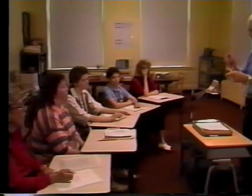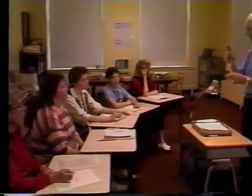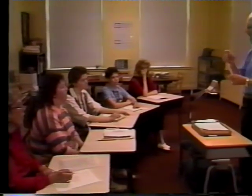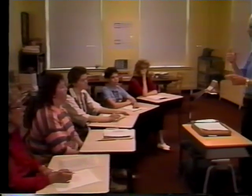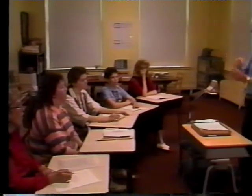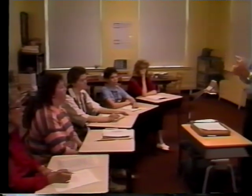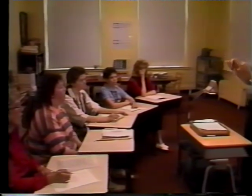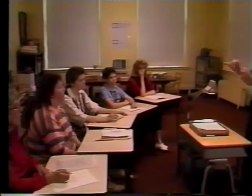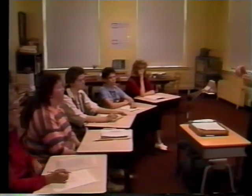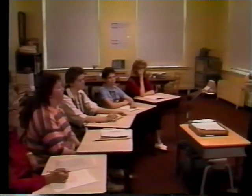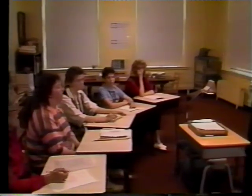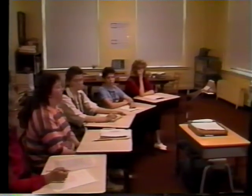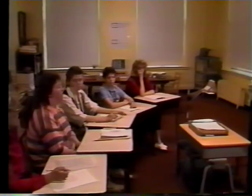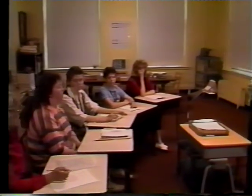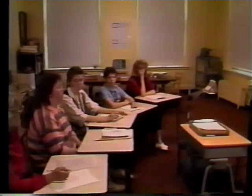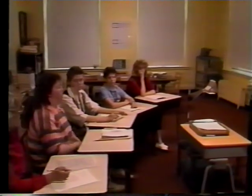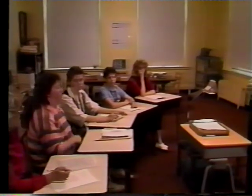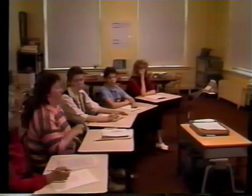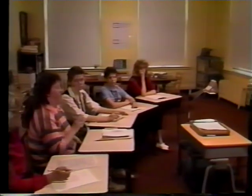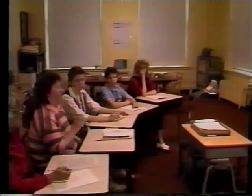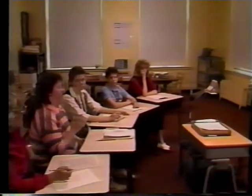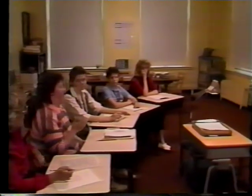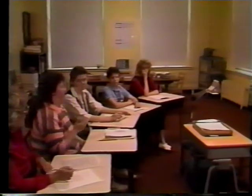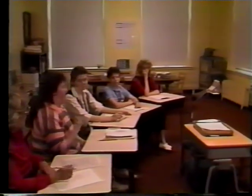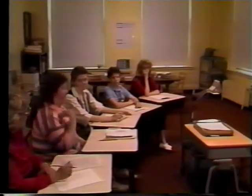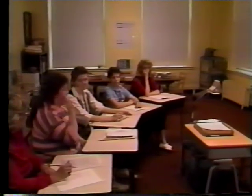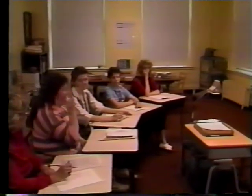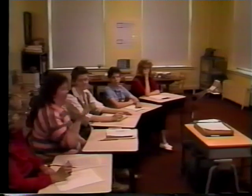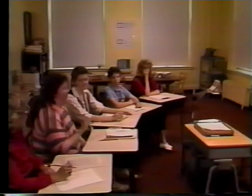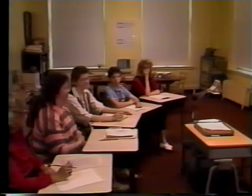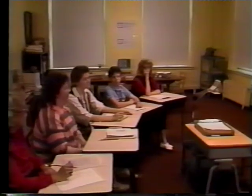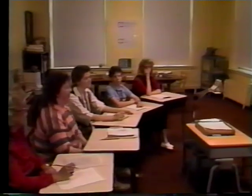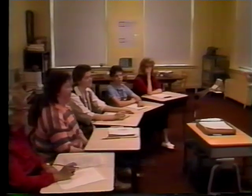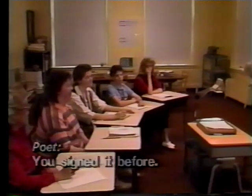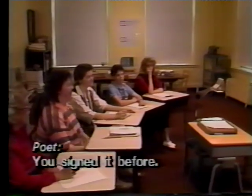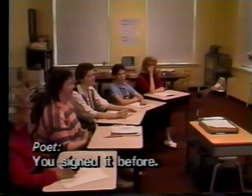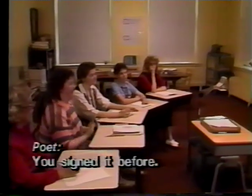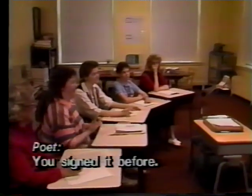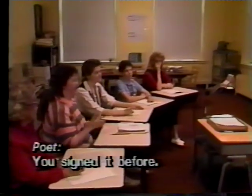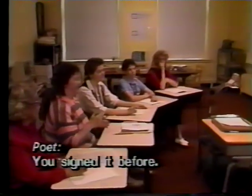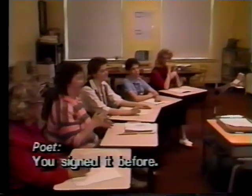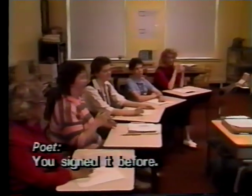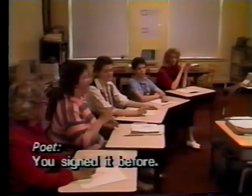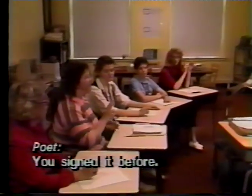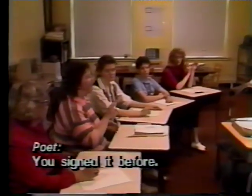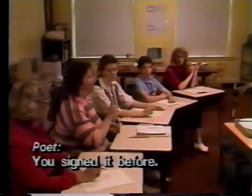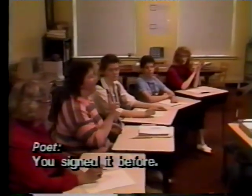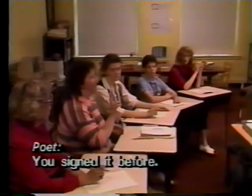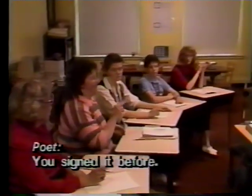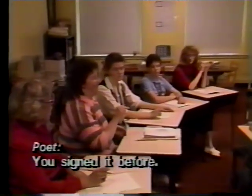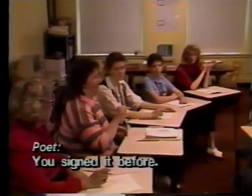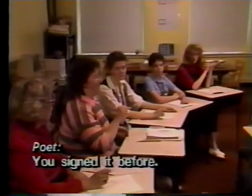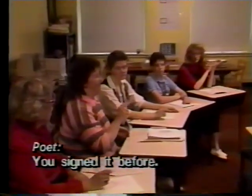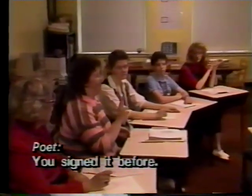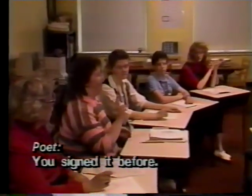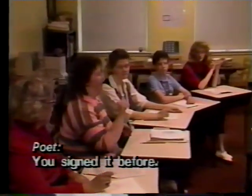How you signed that? You just said it before.